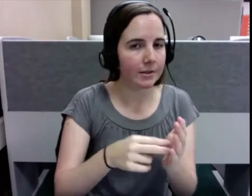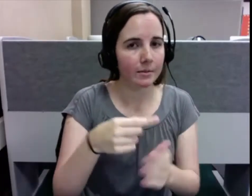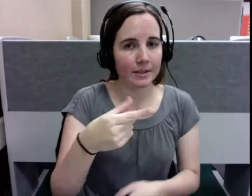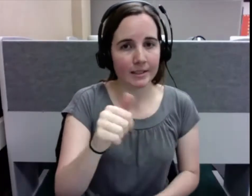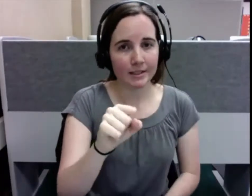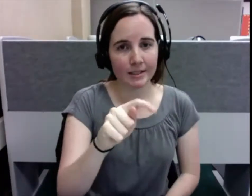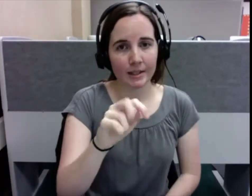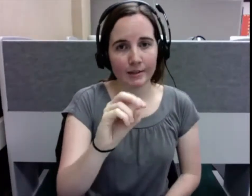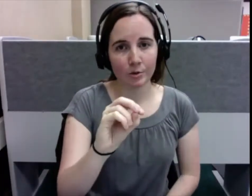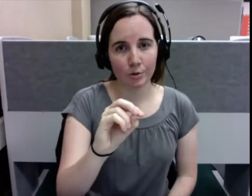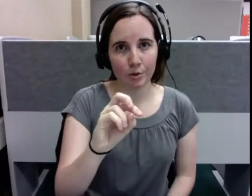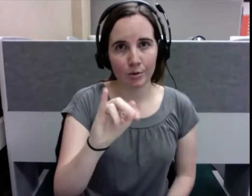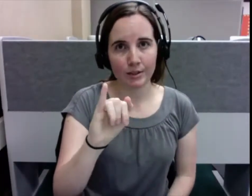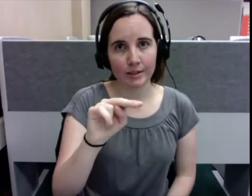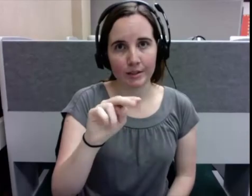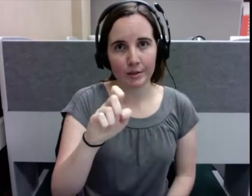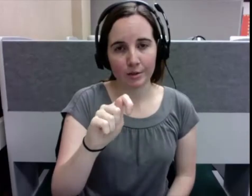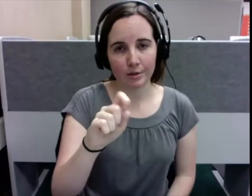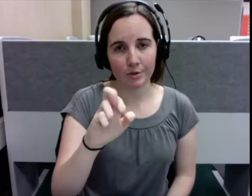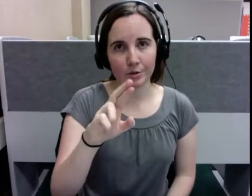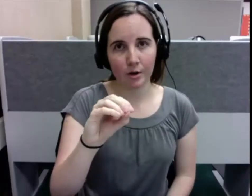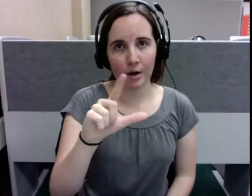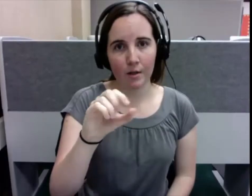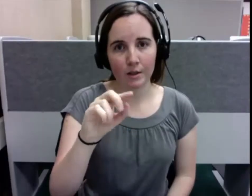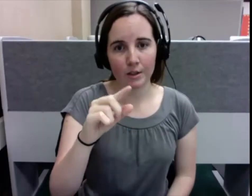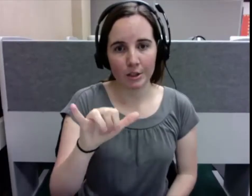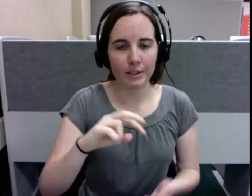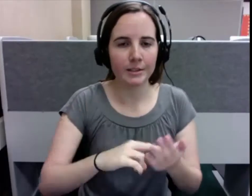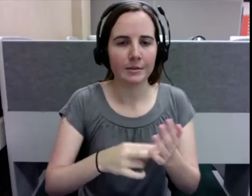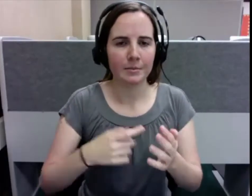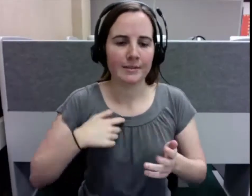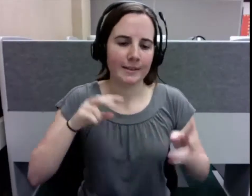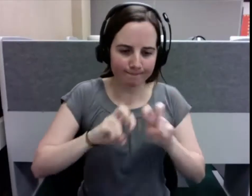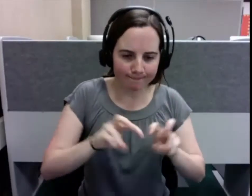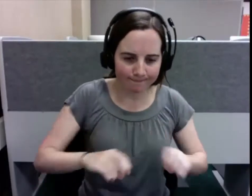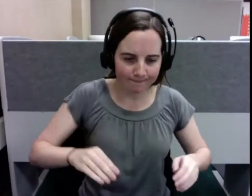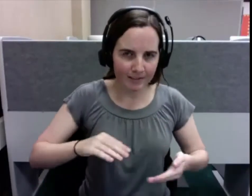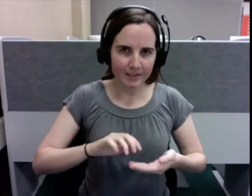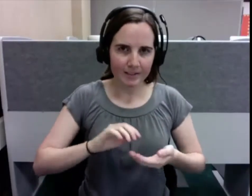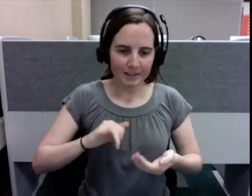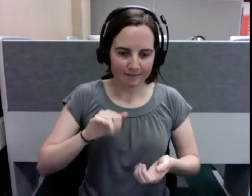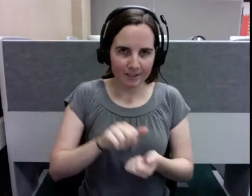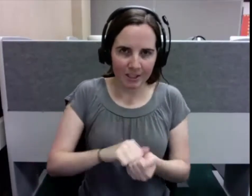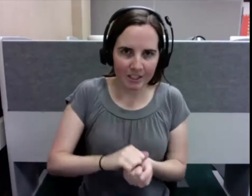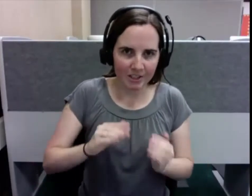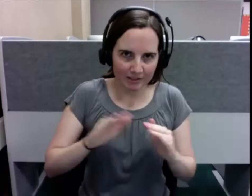We look at everything that has to do with your digestive tract and your digestive system. We're here today to kind of explain a few